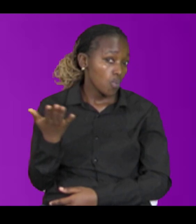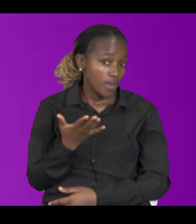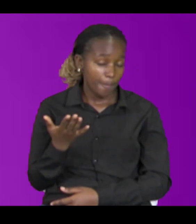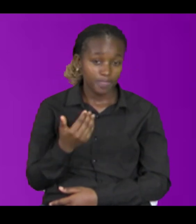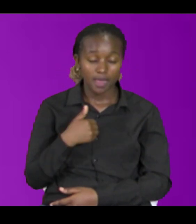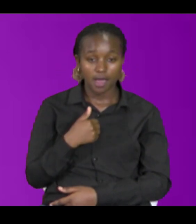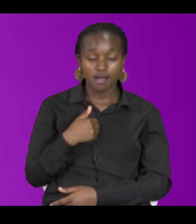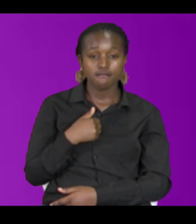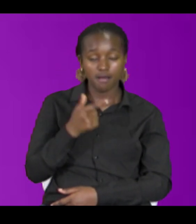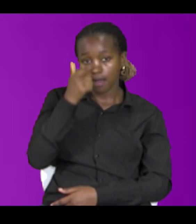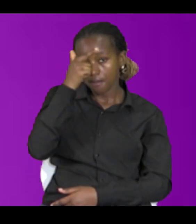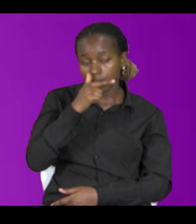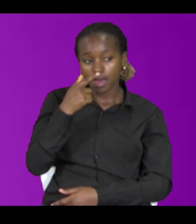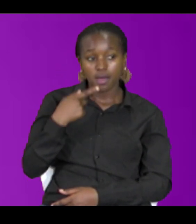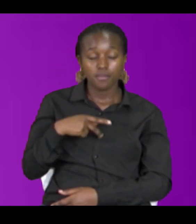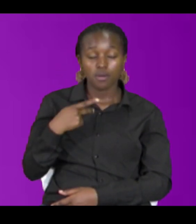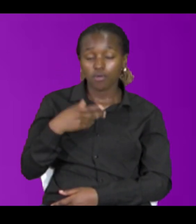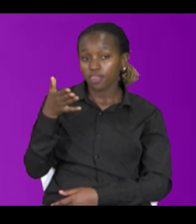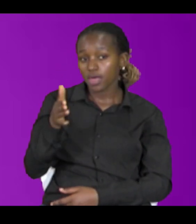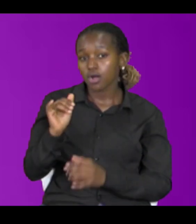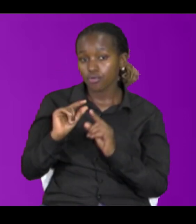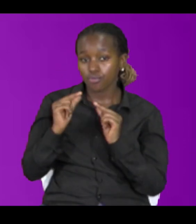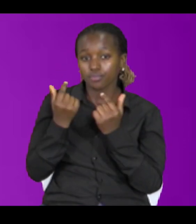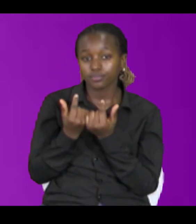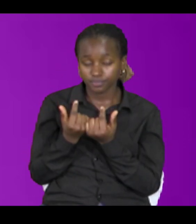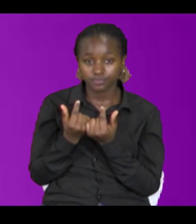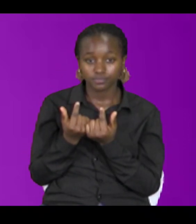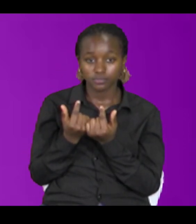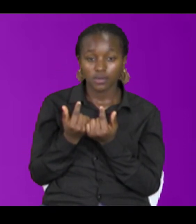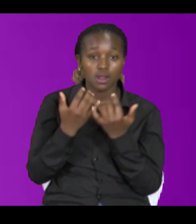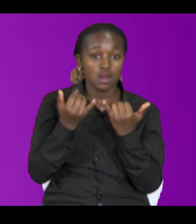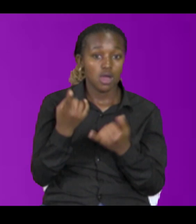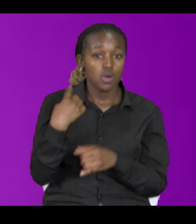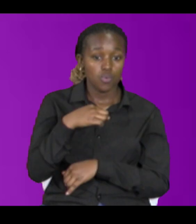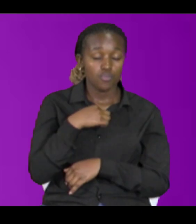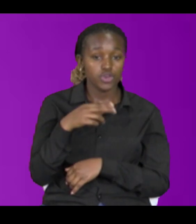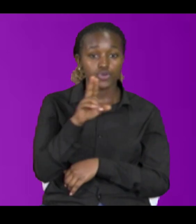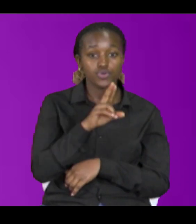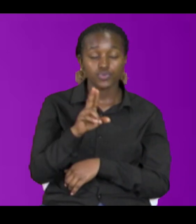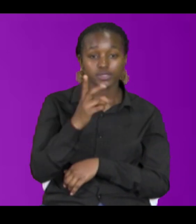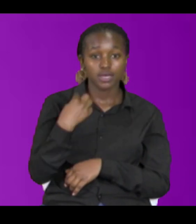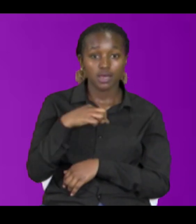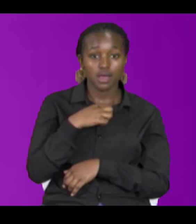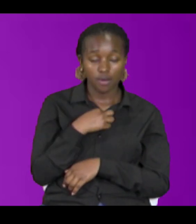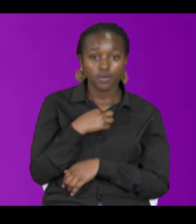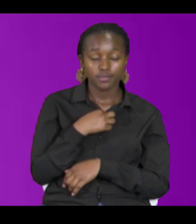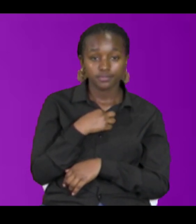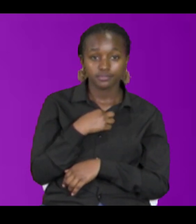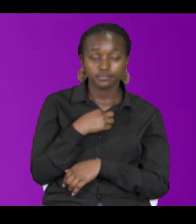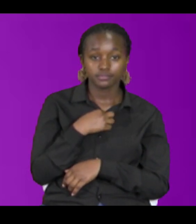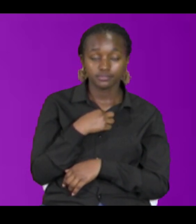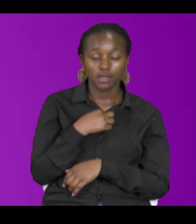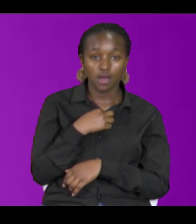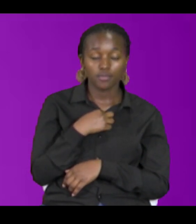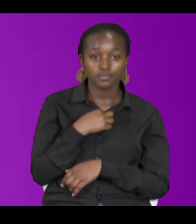with visual impairment. So you find that we use our screen readers to make sure